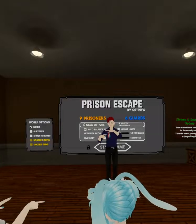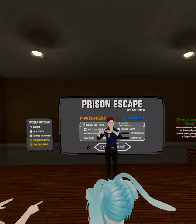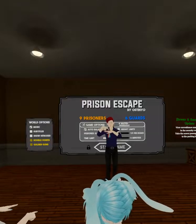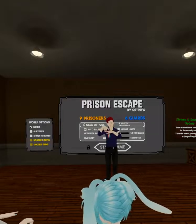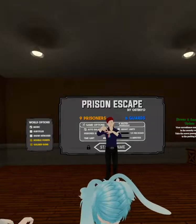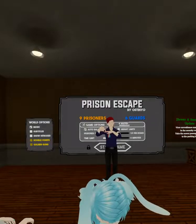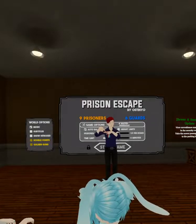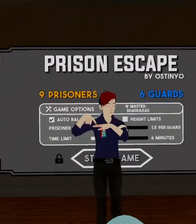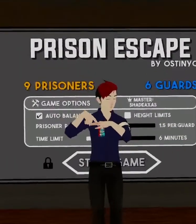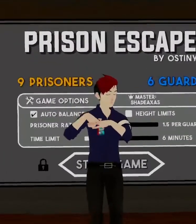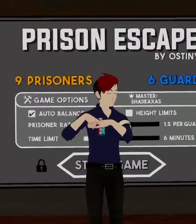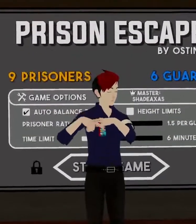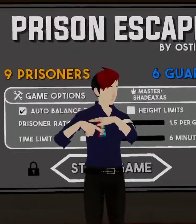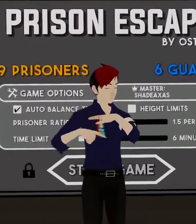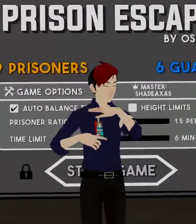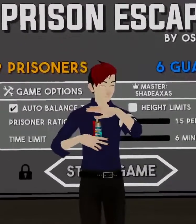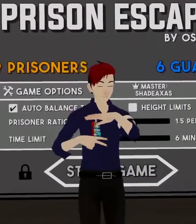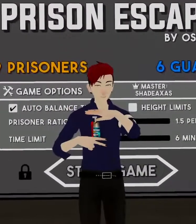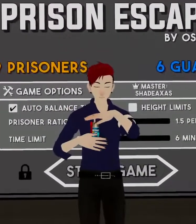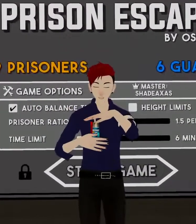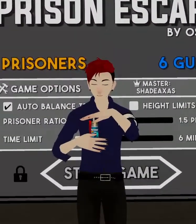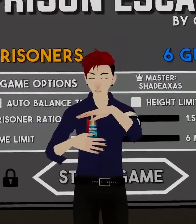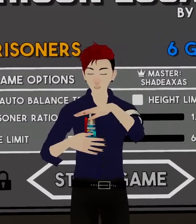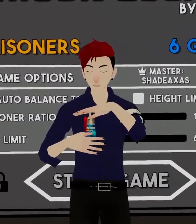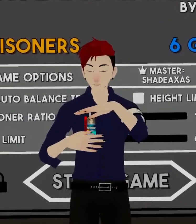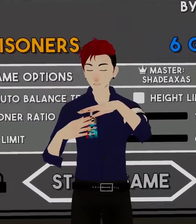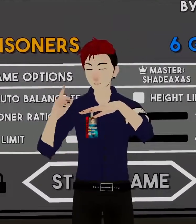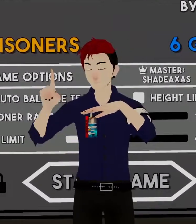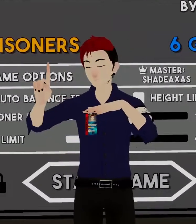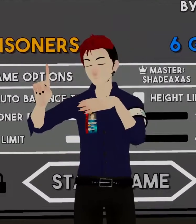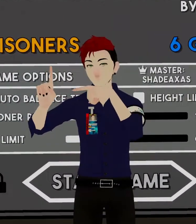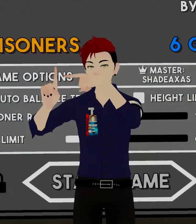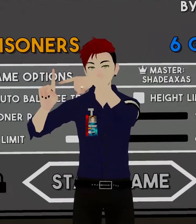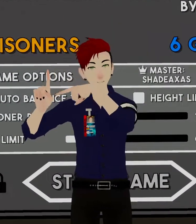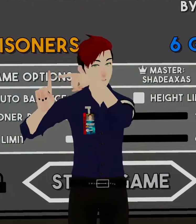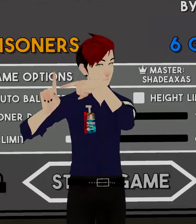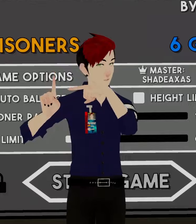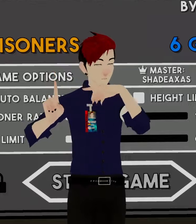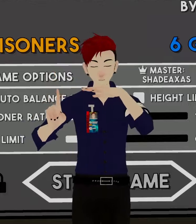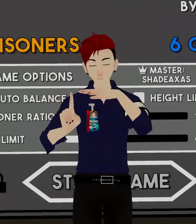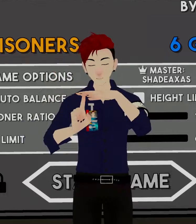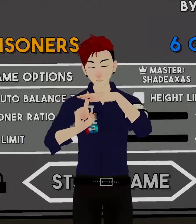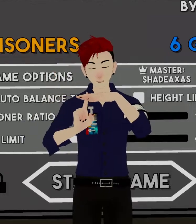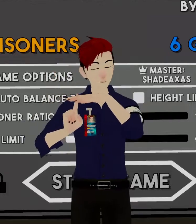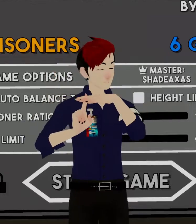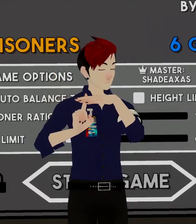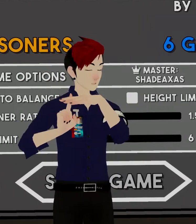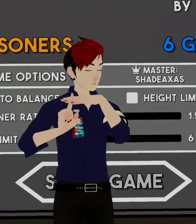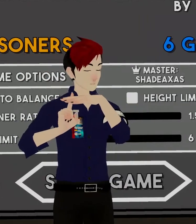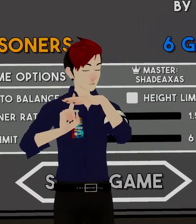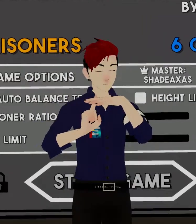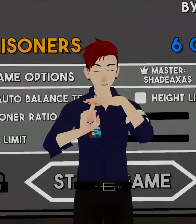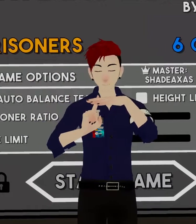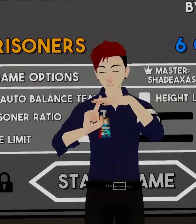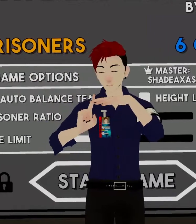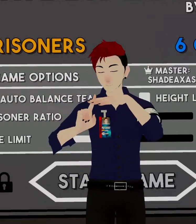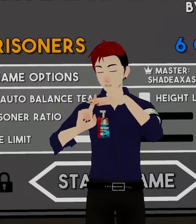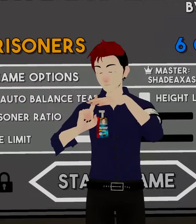You take one hand that is just a flat 5 hand, and this is your person who's in amongst all the stuff and